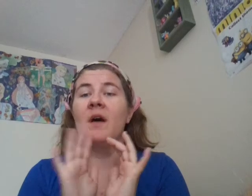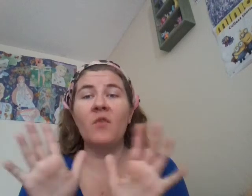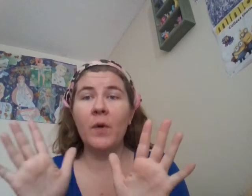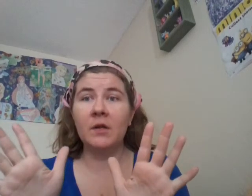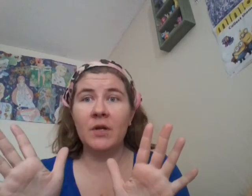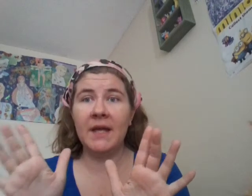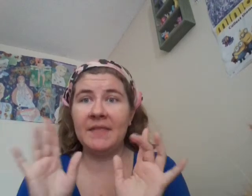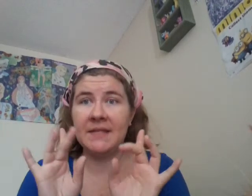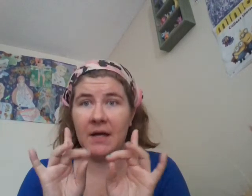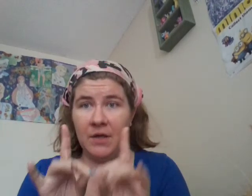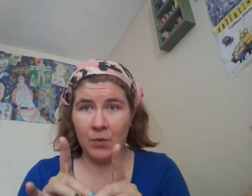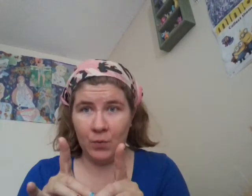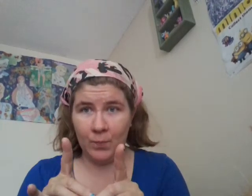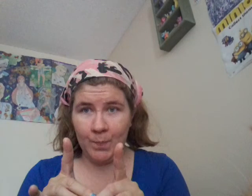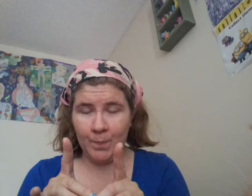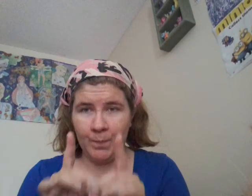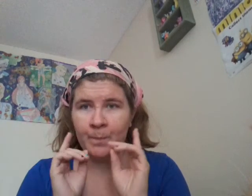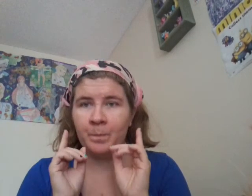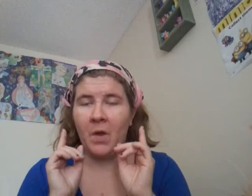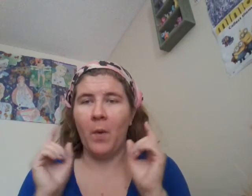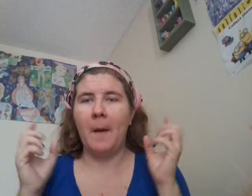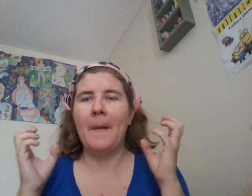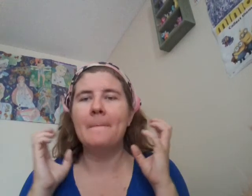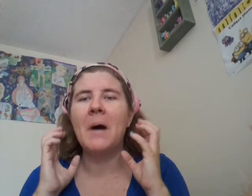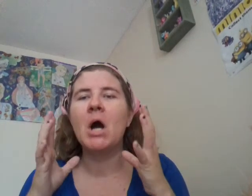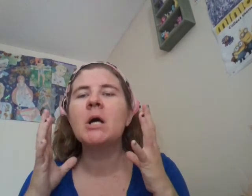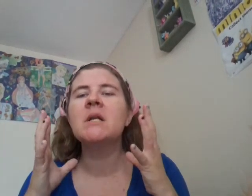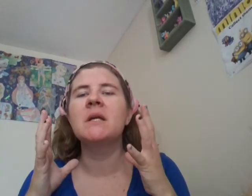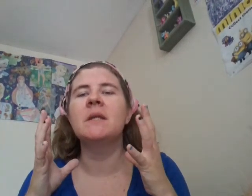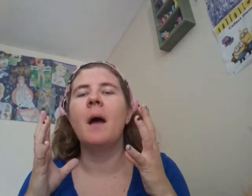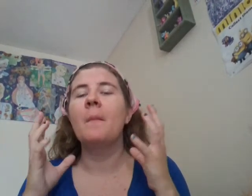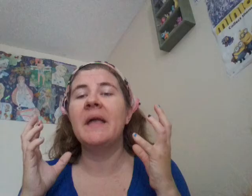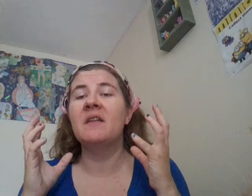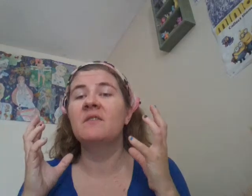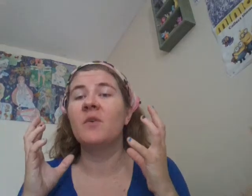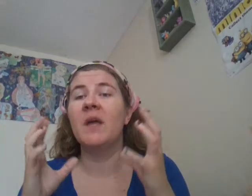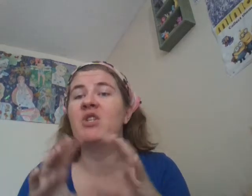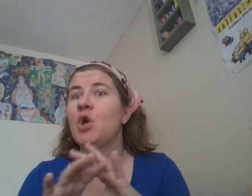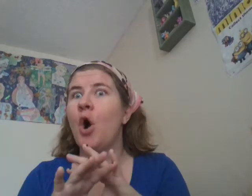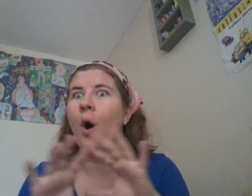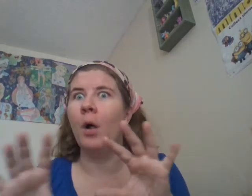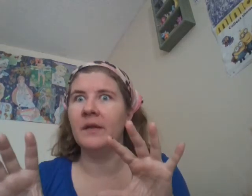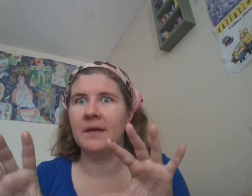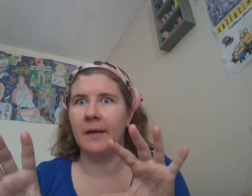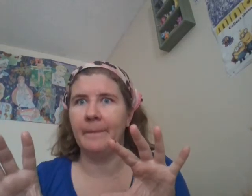and whatever we are looking at that's not you. We are bombarded by information all the time.